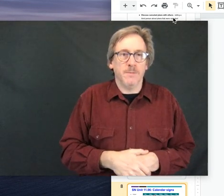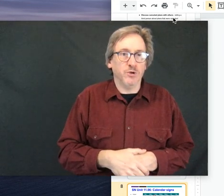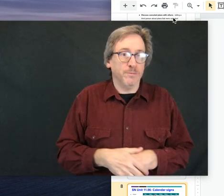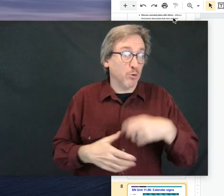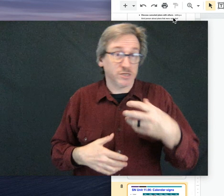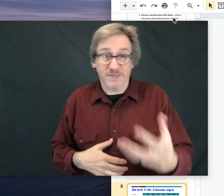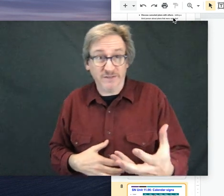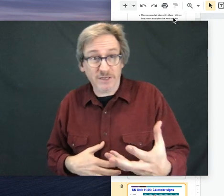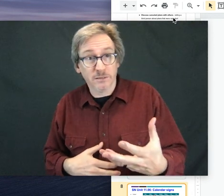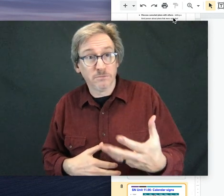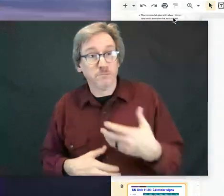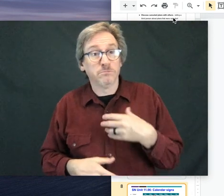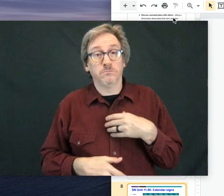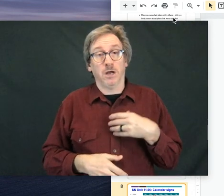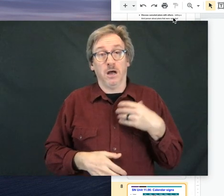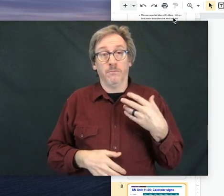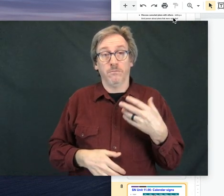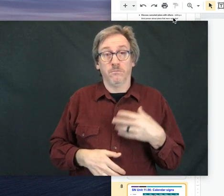You can be more specific.